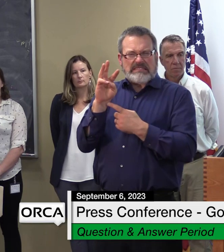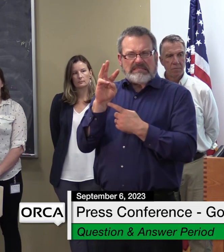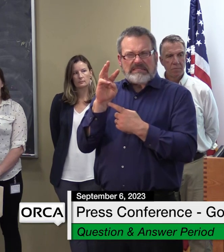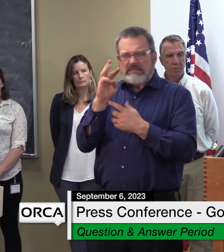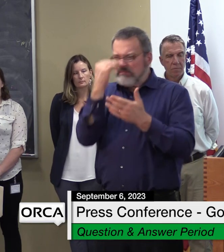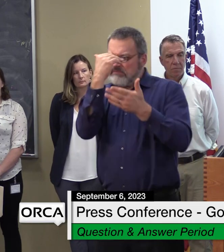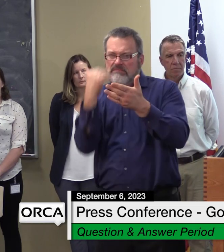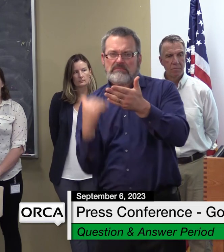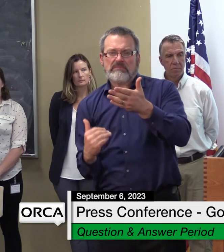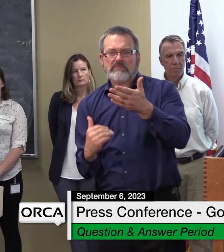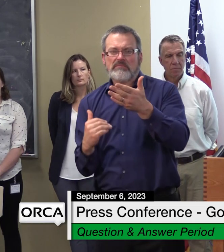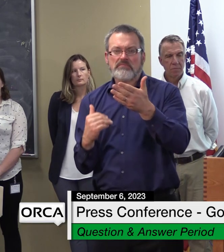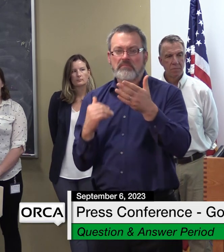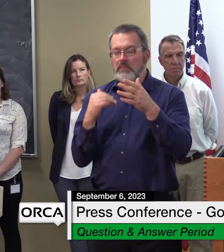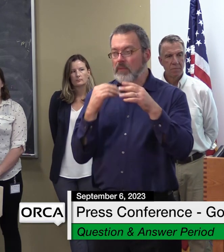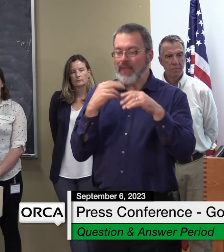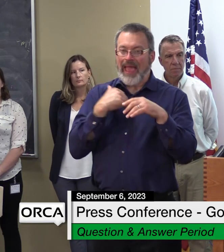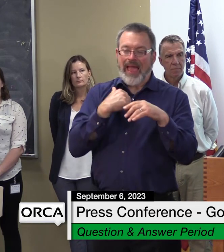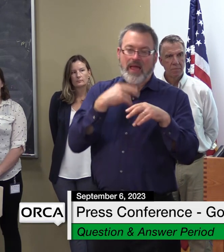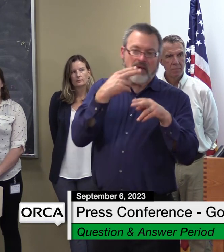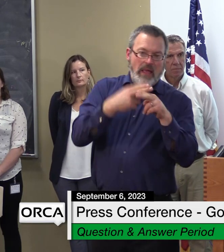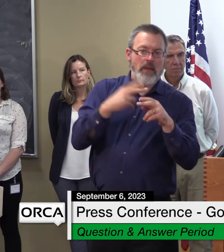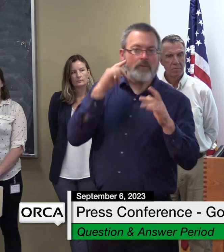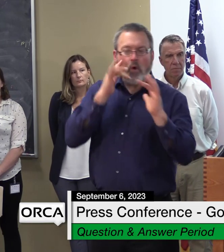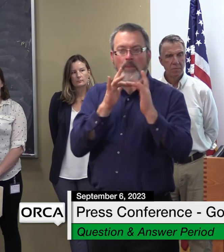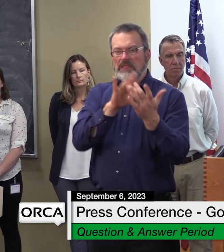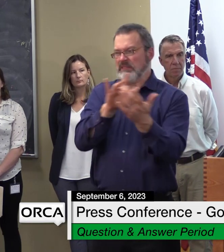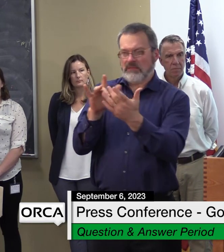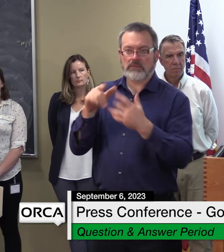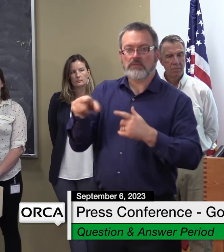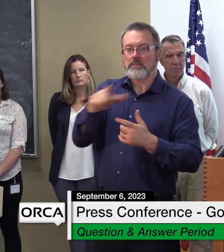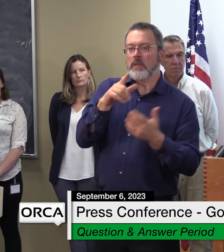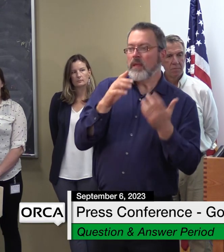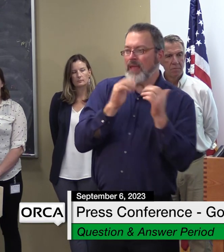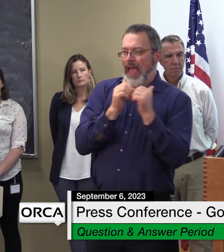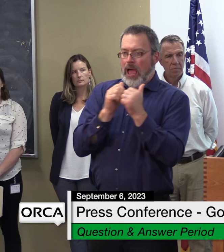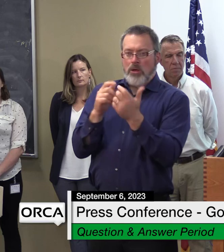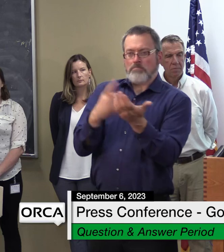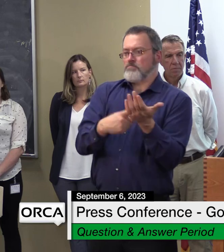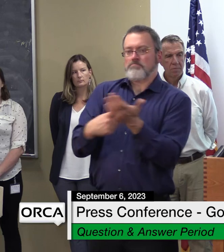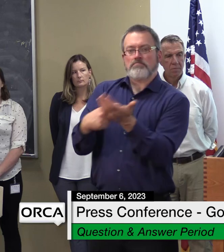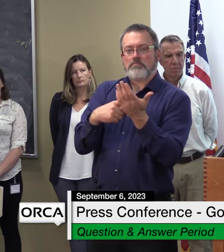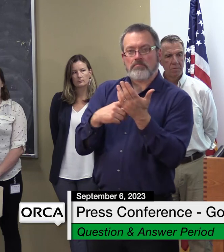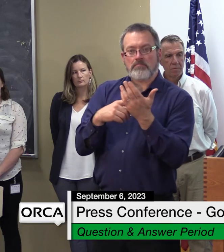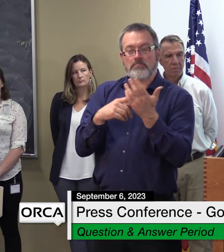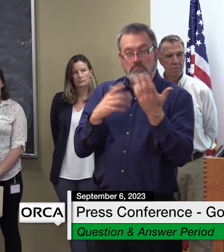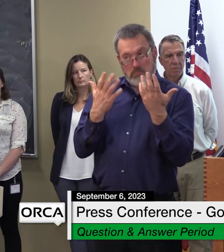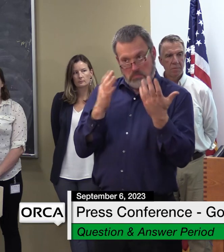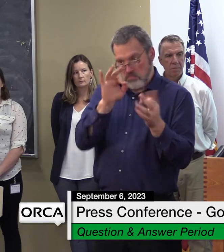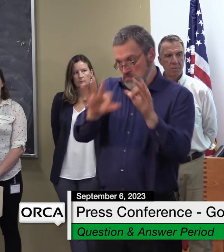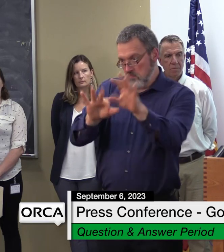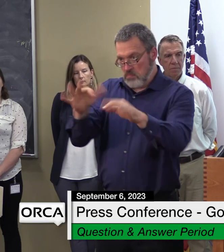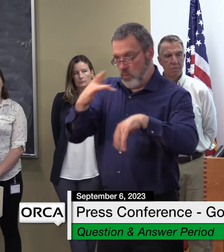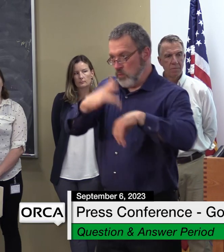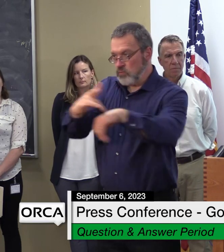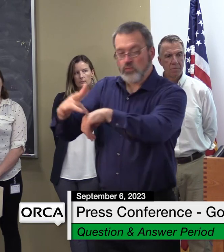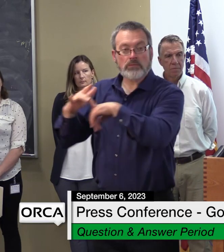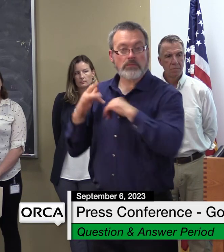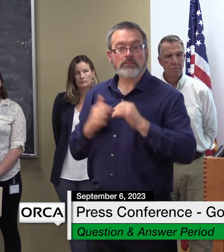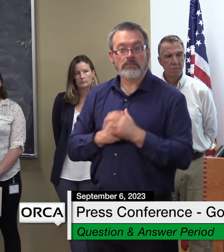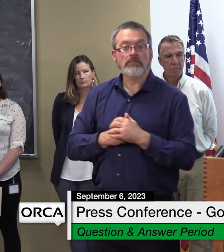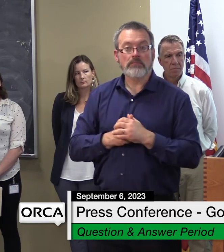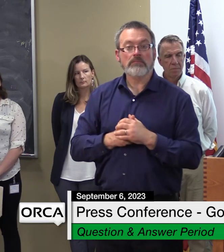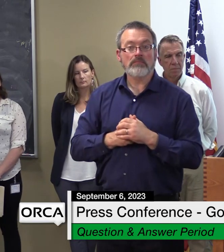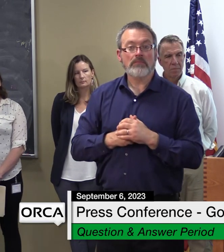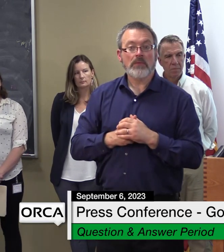put up their name and number so they can broker with someone looking for it. So that's been encouraging. We've turned to some of our neighbors just